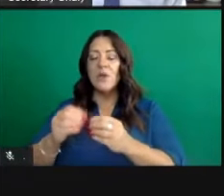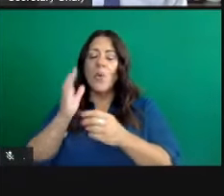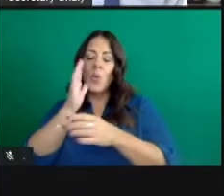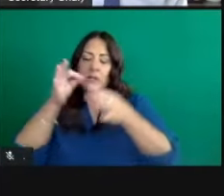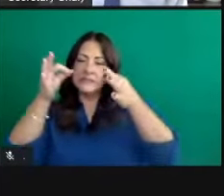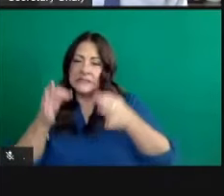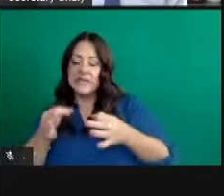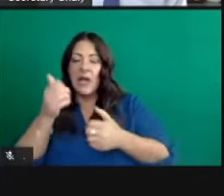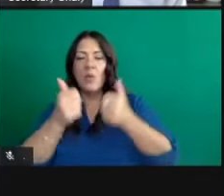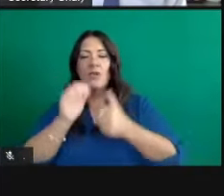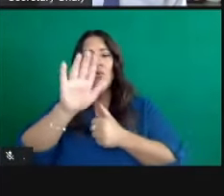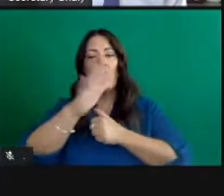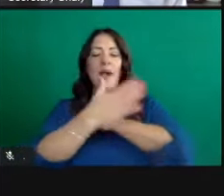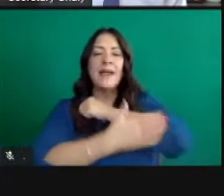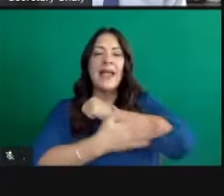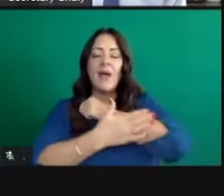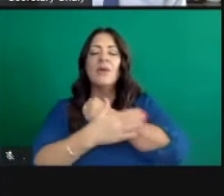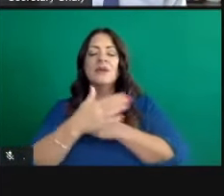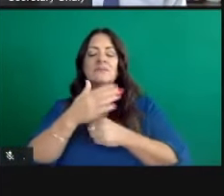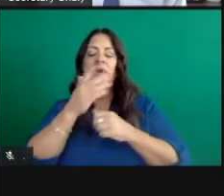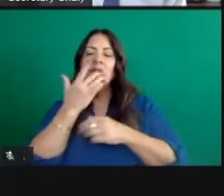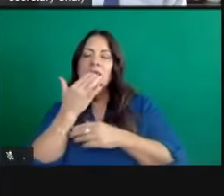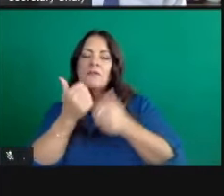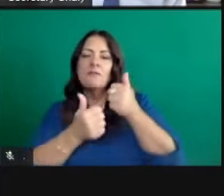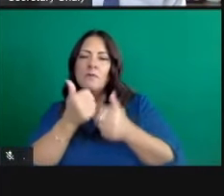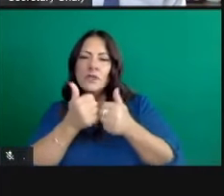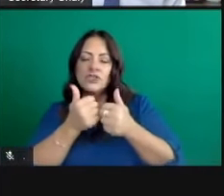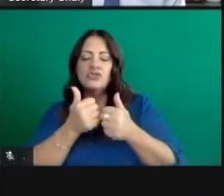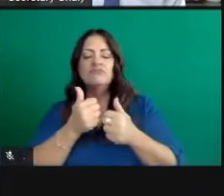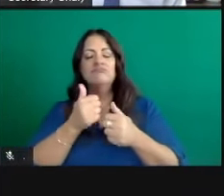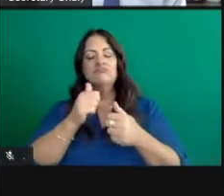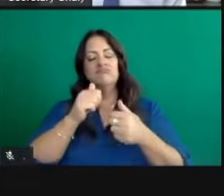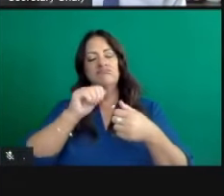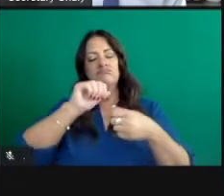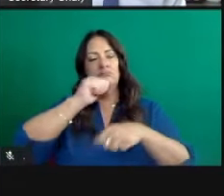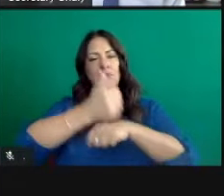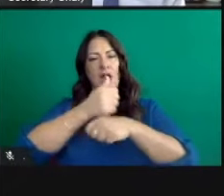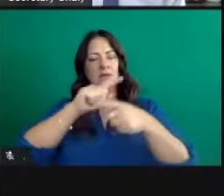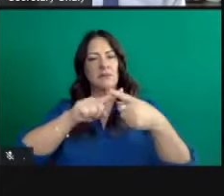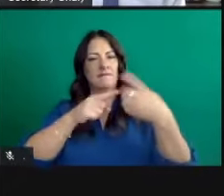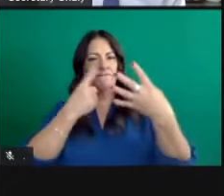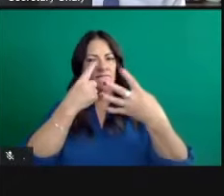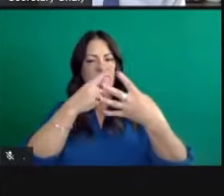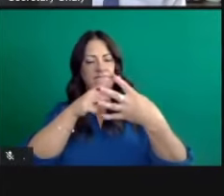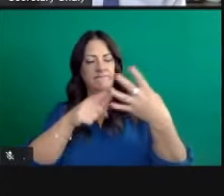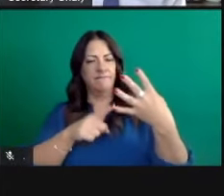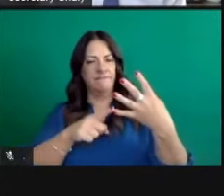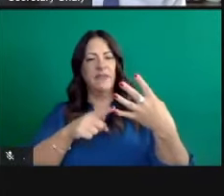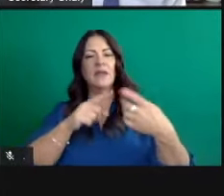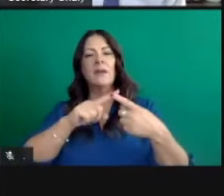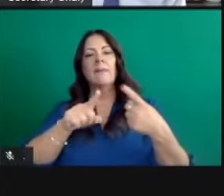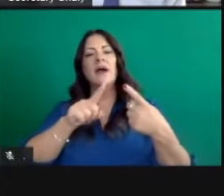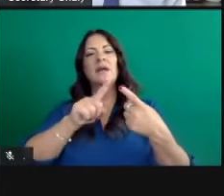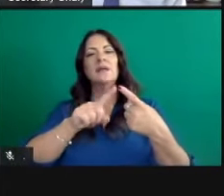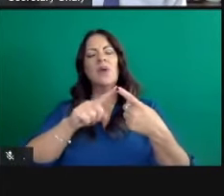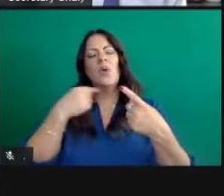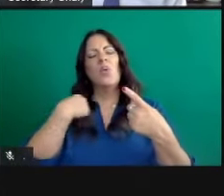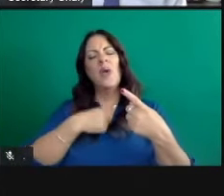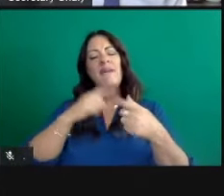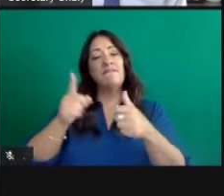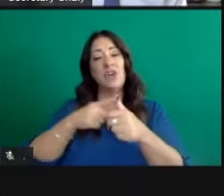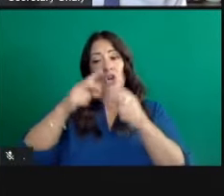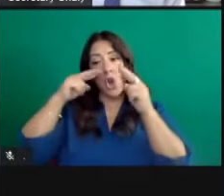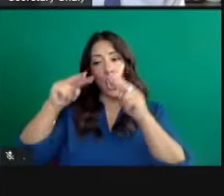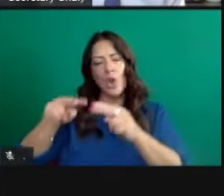restrictions. Every county is assigned a tier based on these 3 different metrics: test positivity,